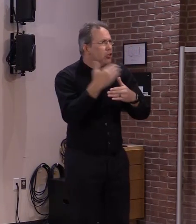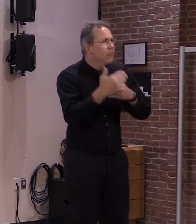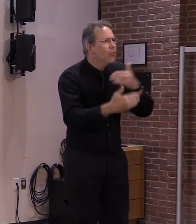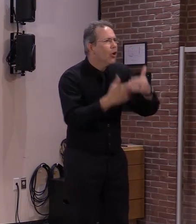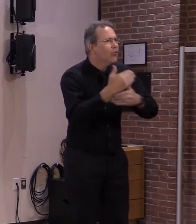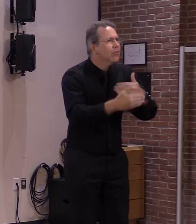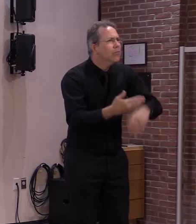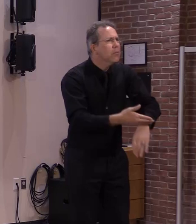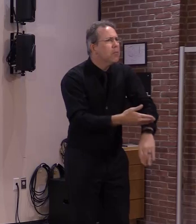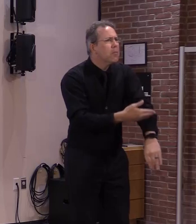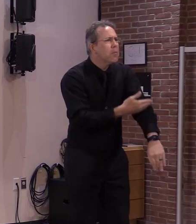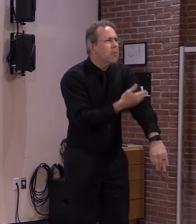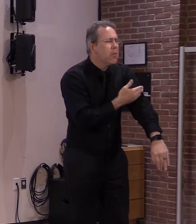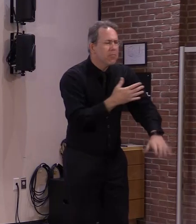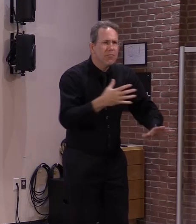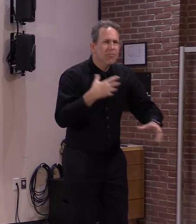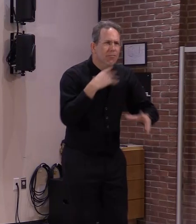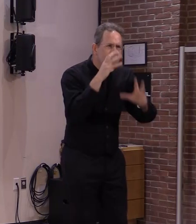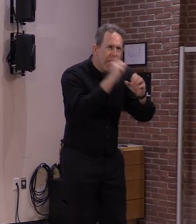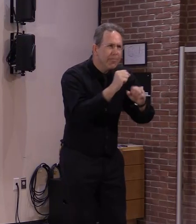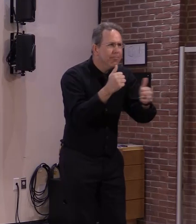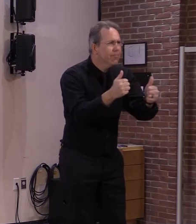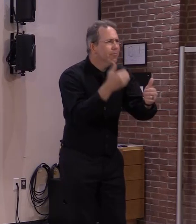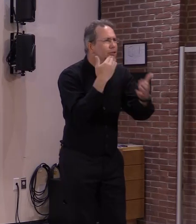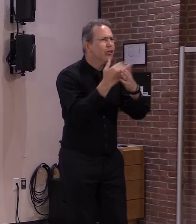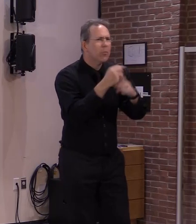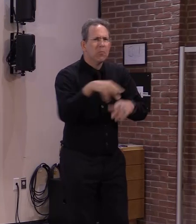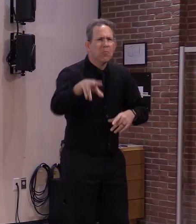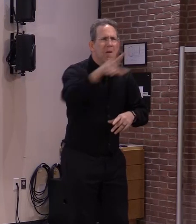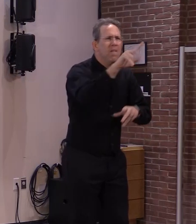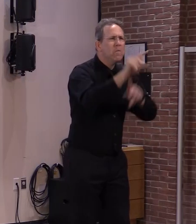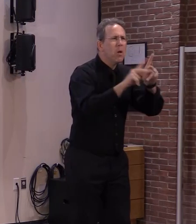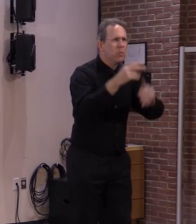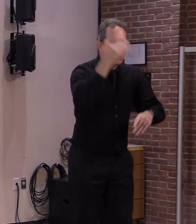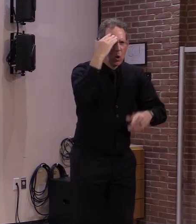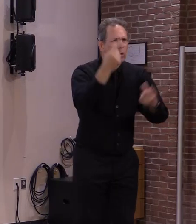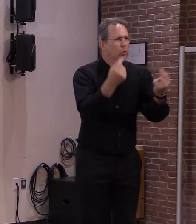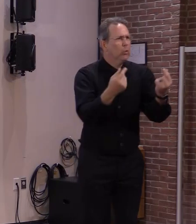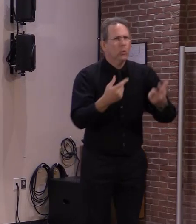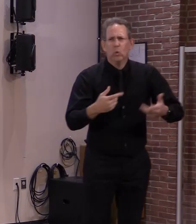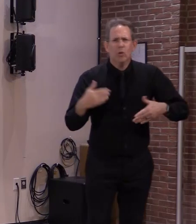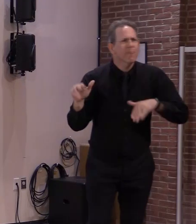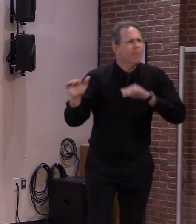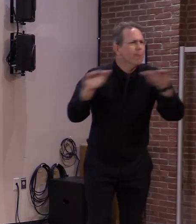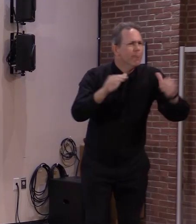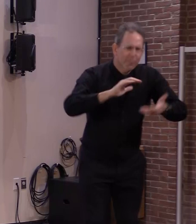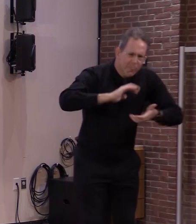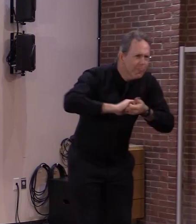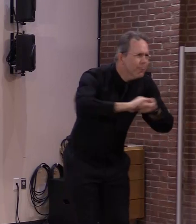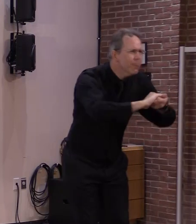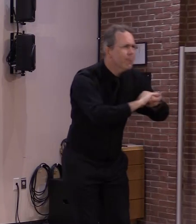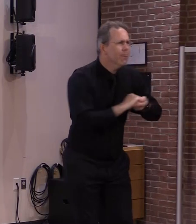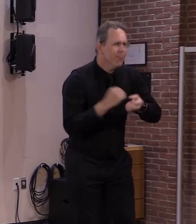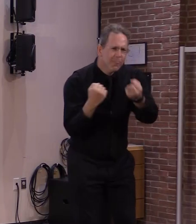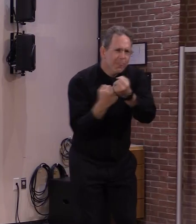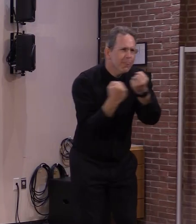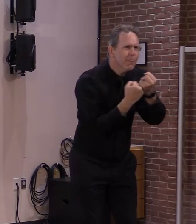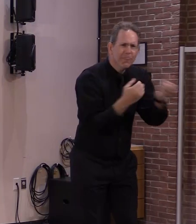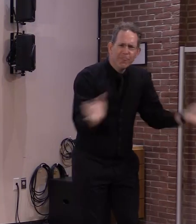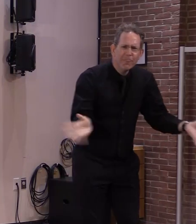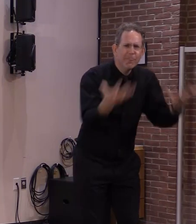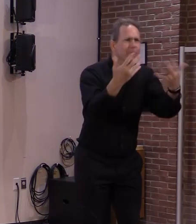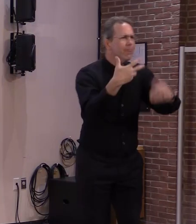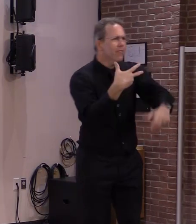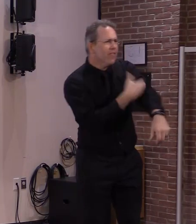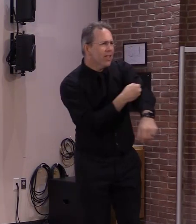known to stick together through difficult times, and this is just another example of our extraordinary resilience and dedication to